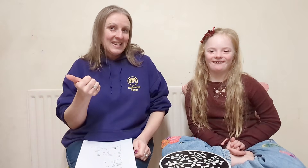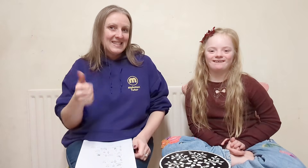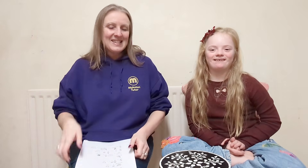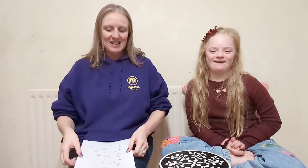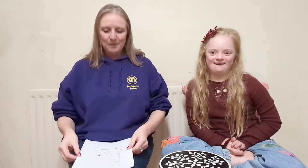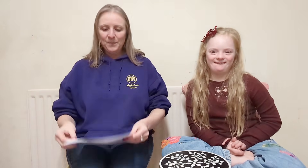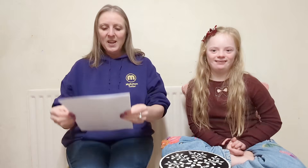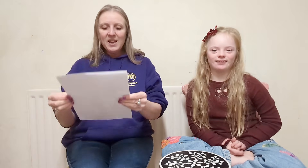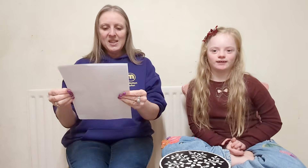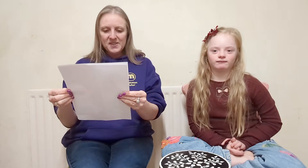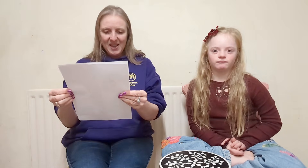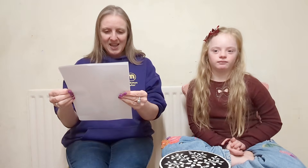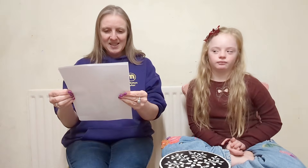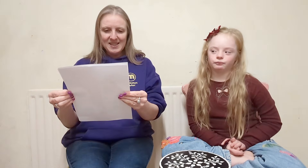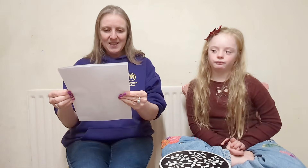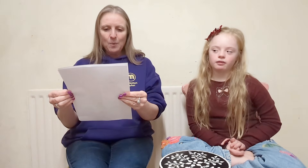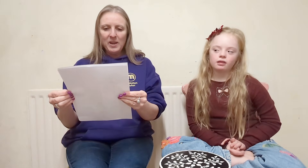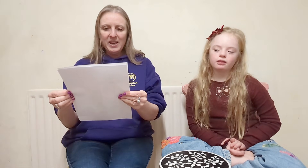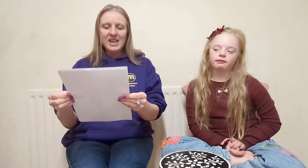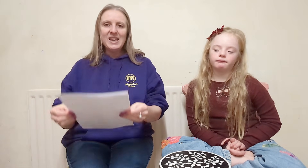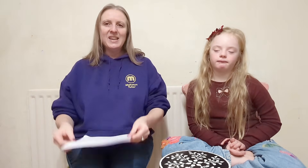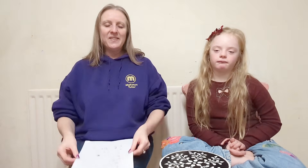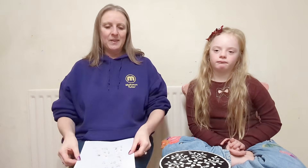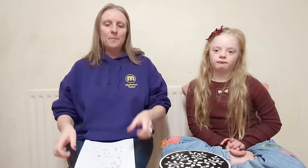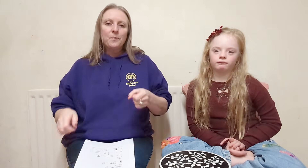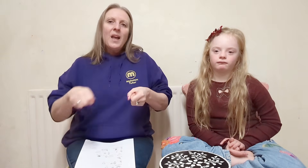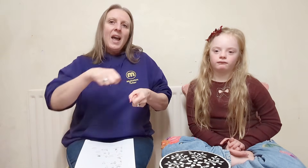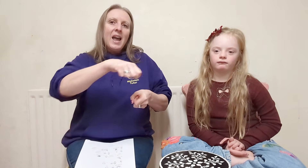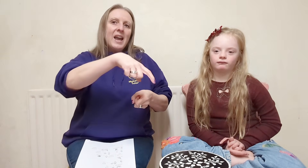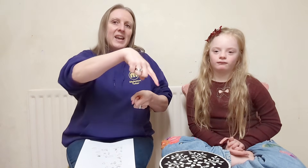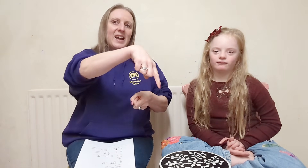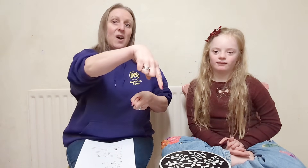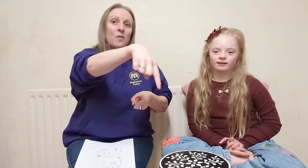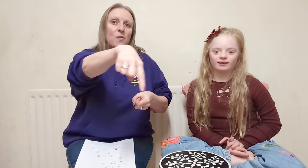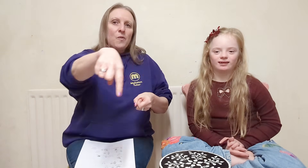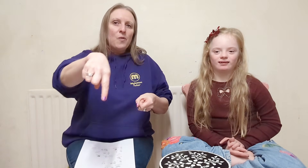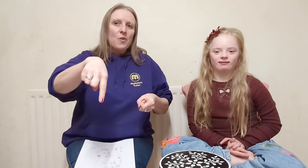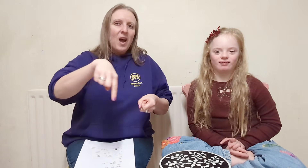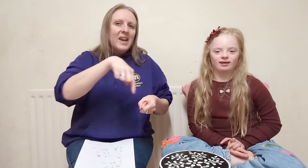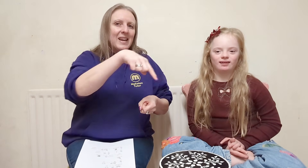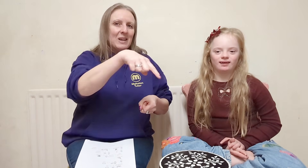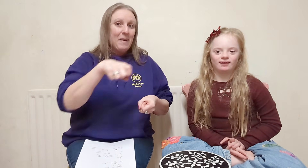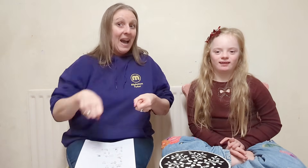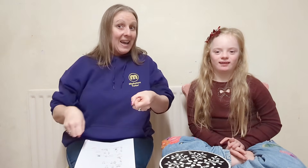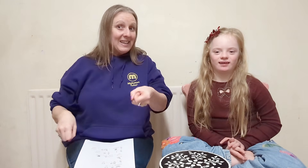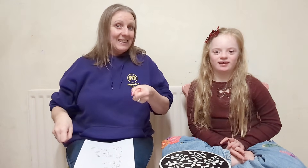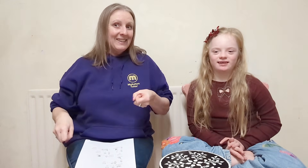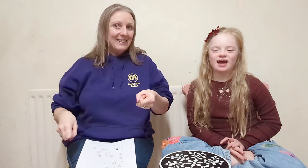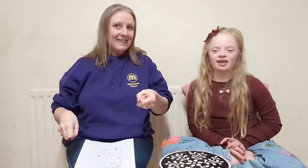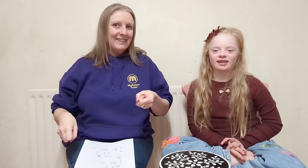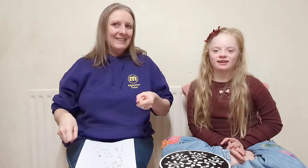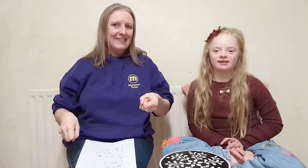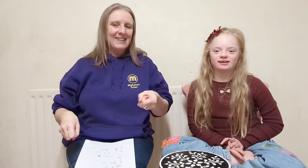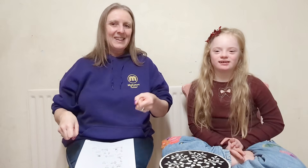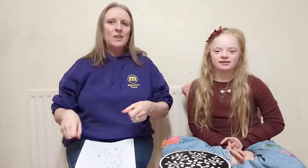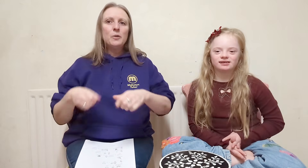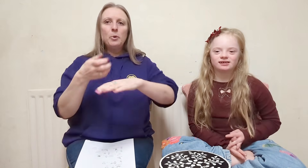Next, it says that we need a frying pan Yes. to